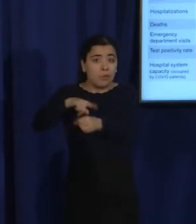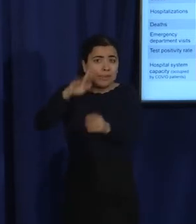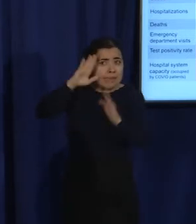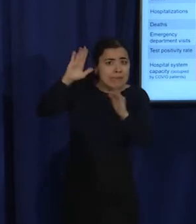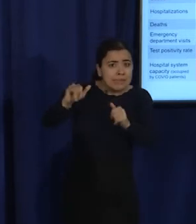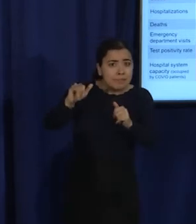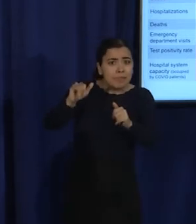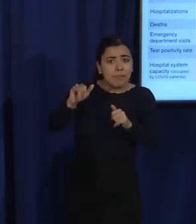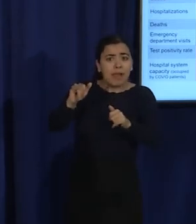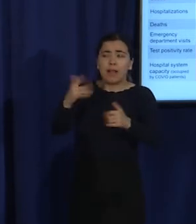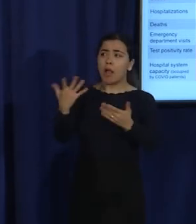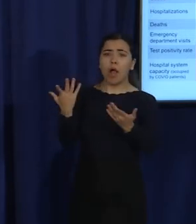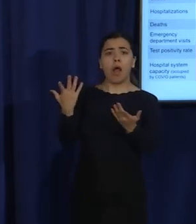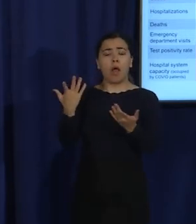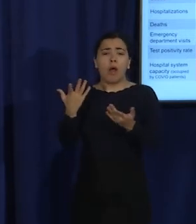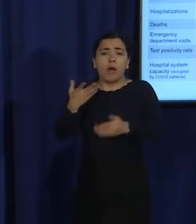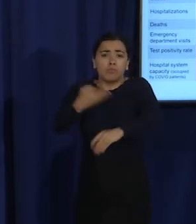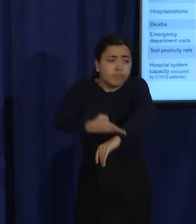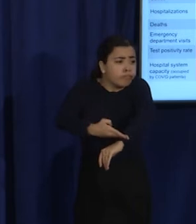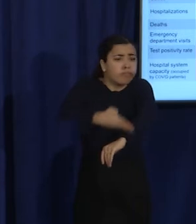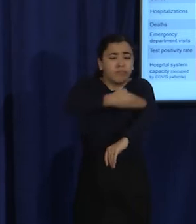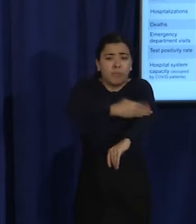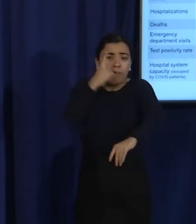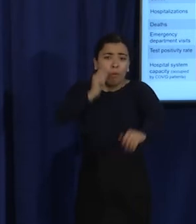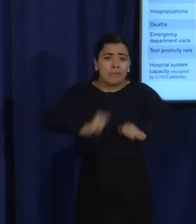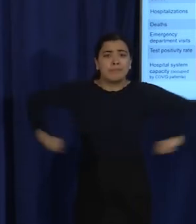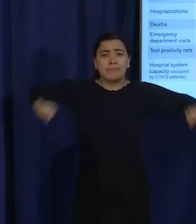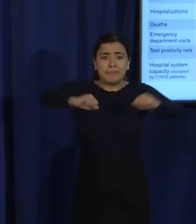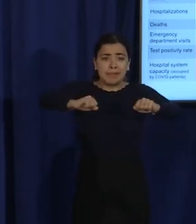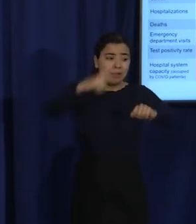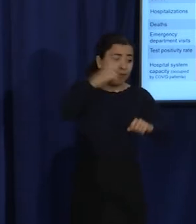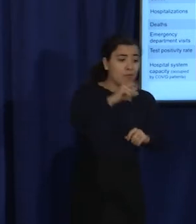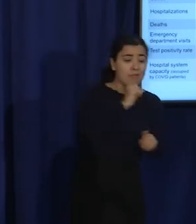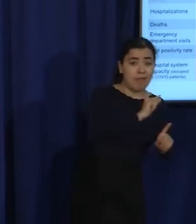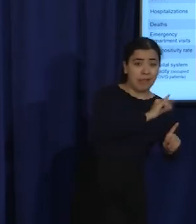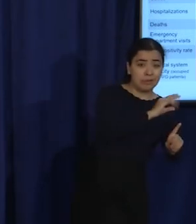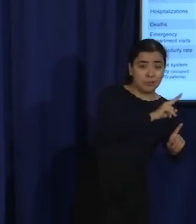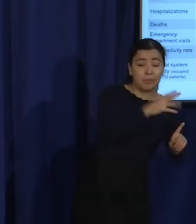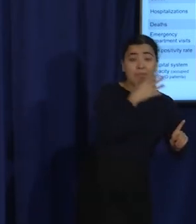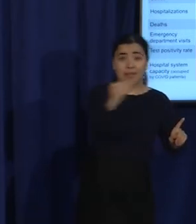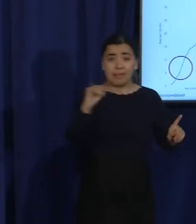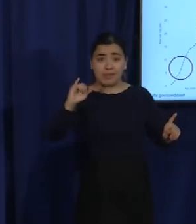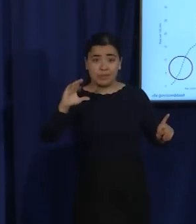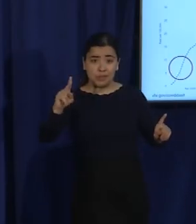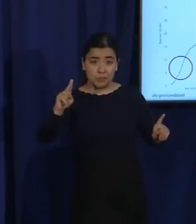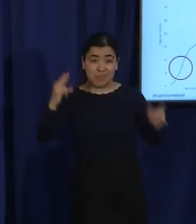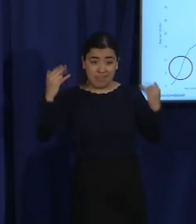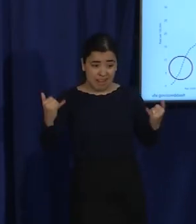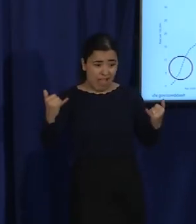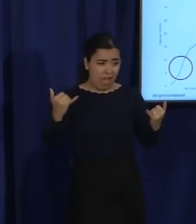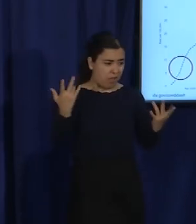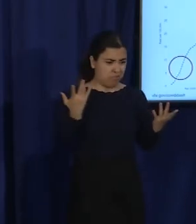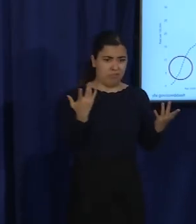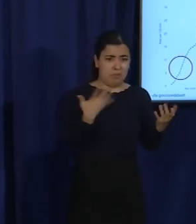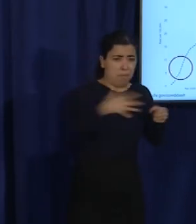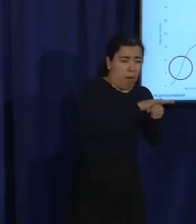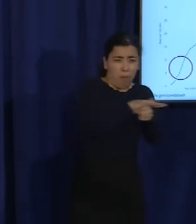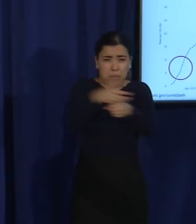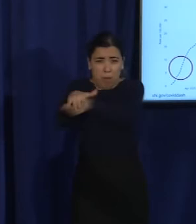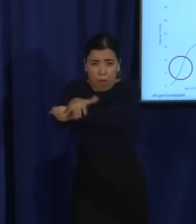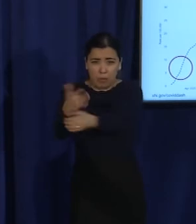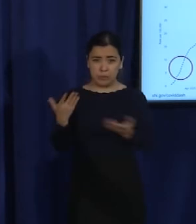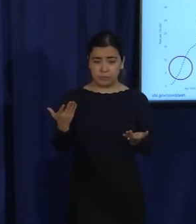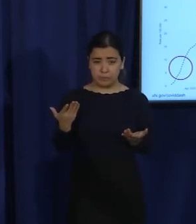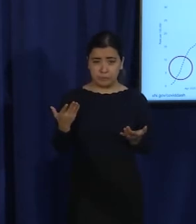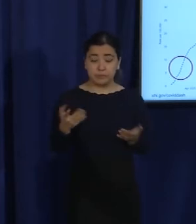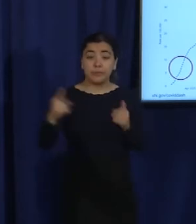for our non-ICU beds, but now for our ICU beds as well. And I'll show you some details around that. So first, here